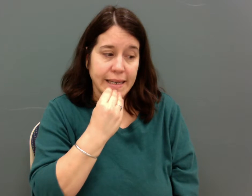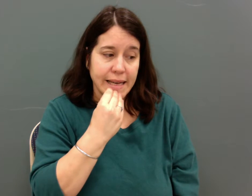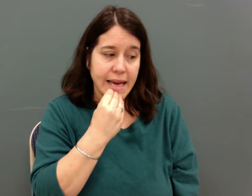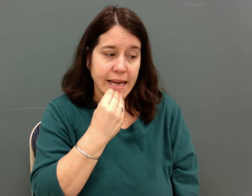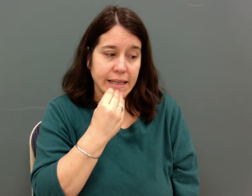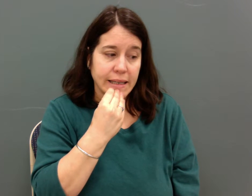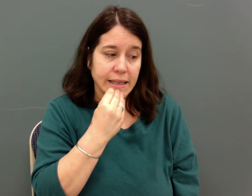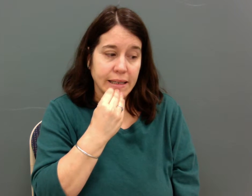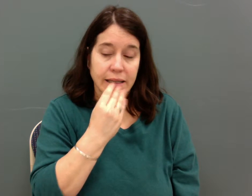Eat,